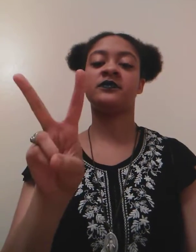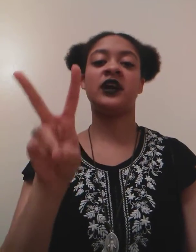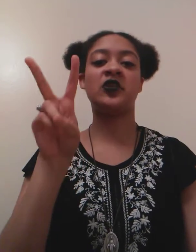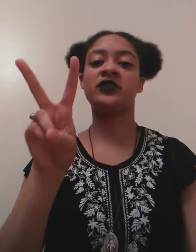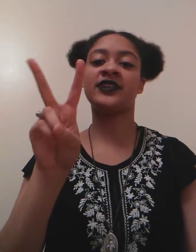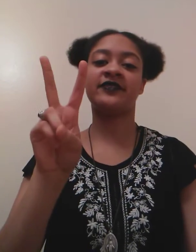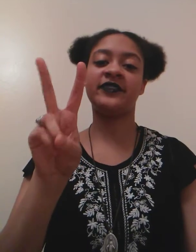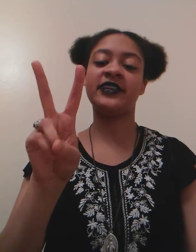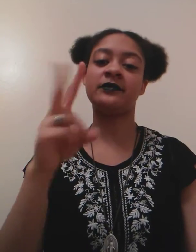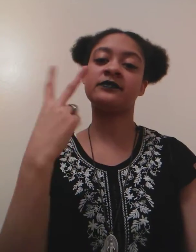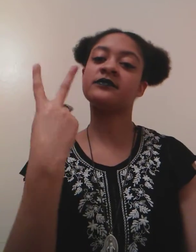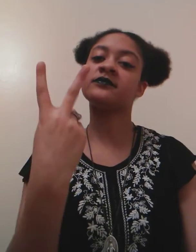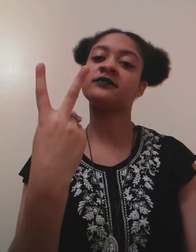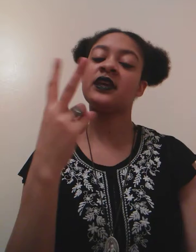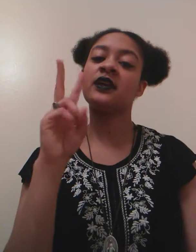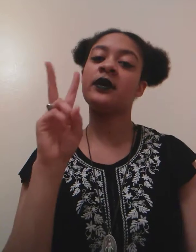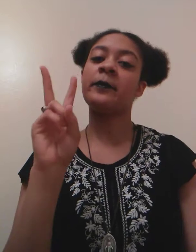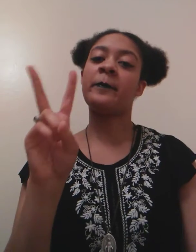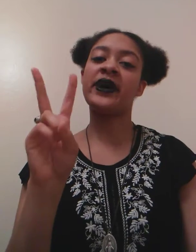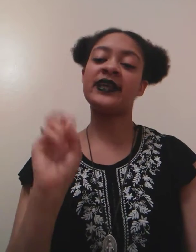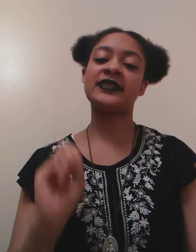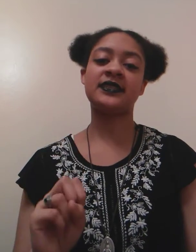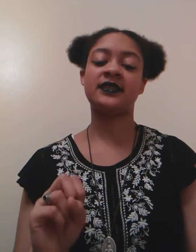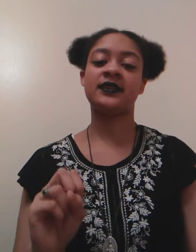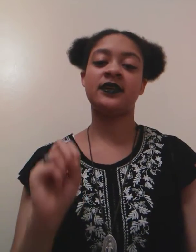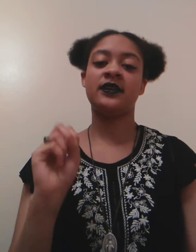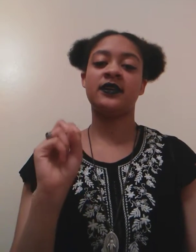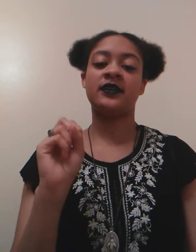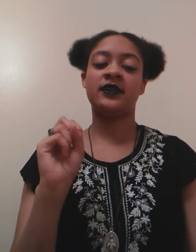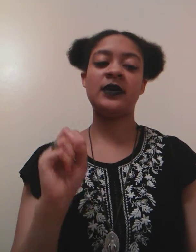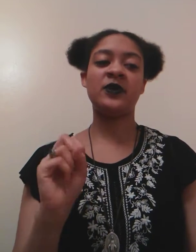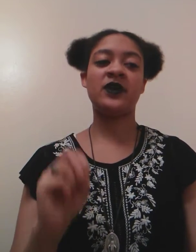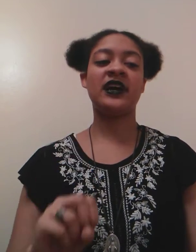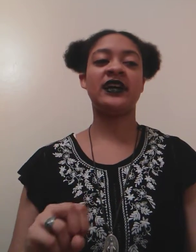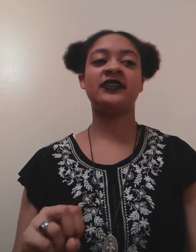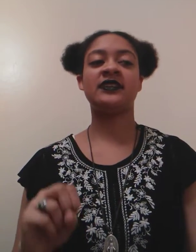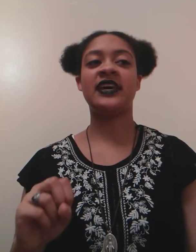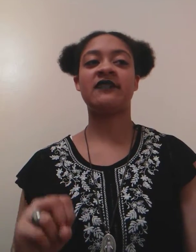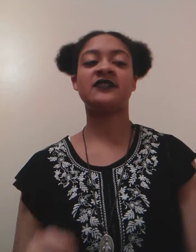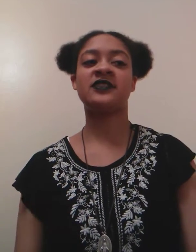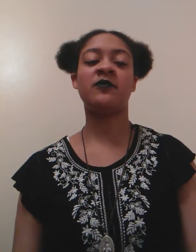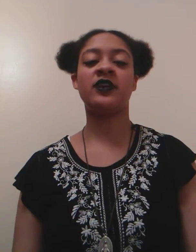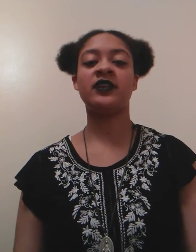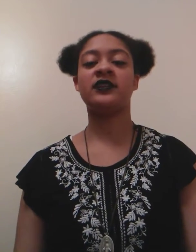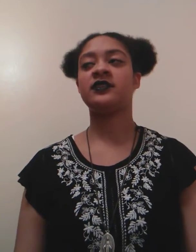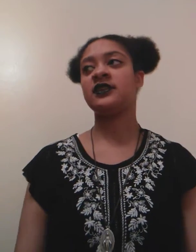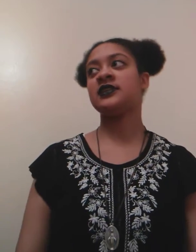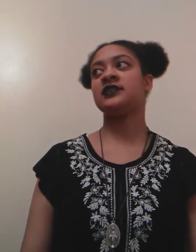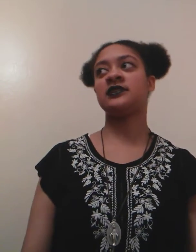I know it looks like a V, but keep in mind that if someone